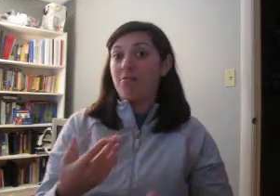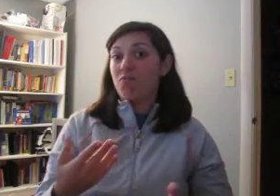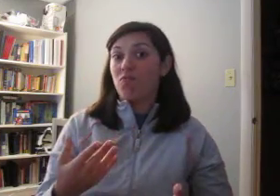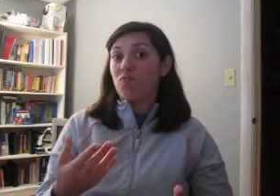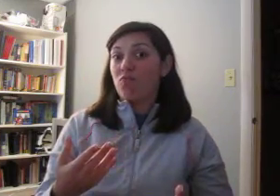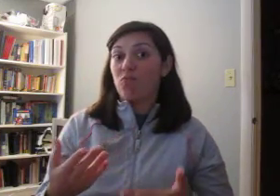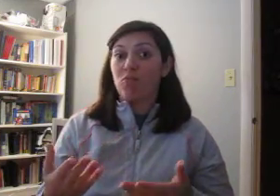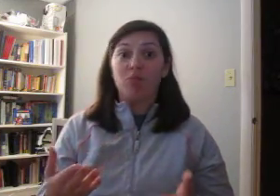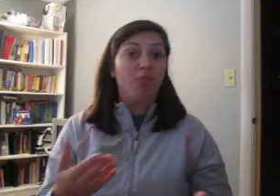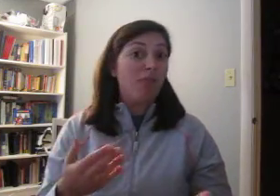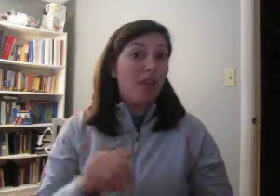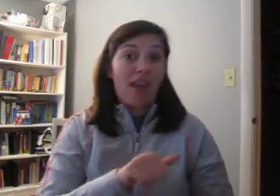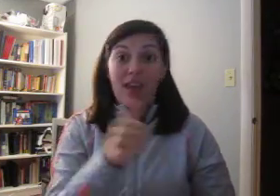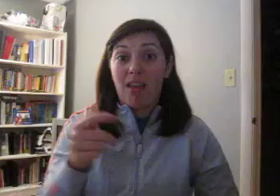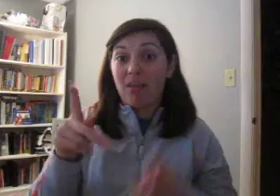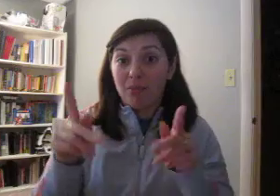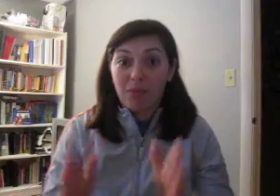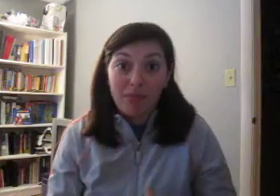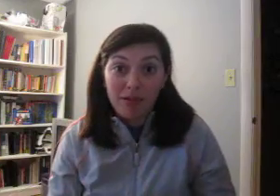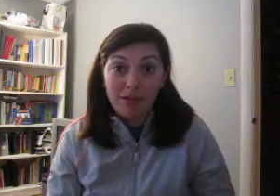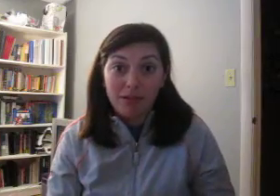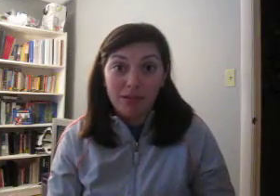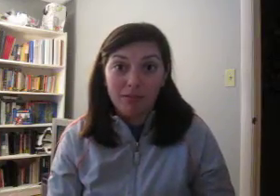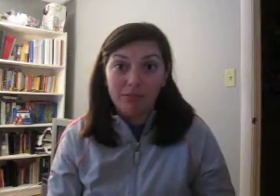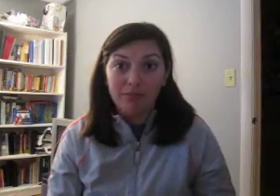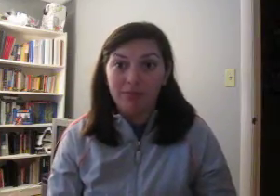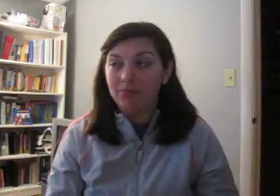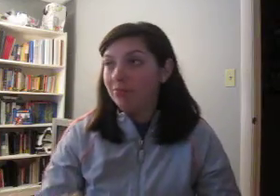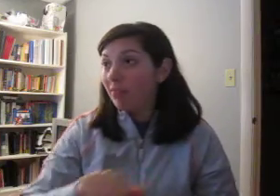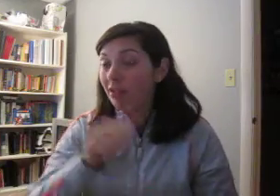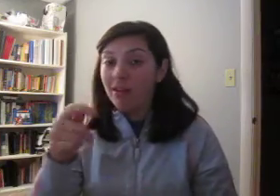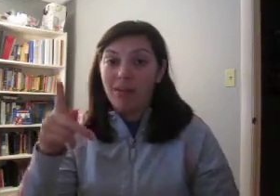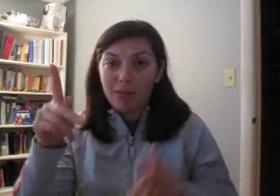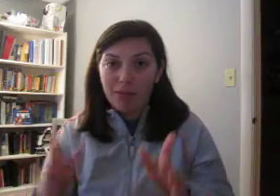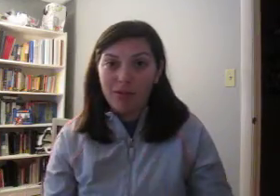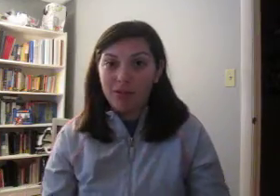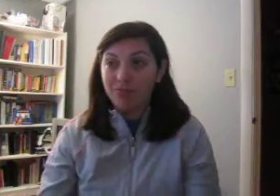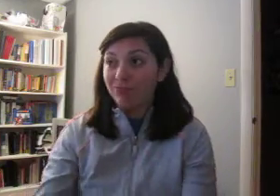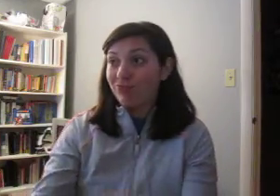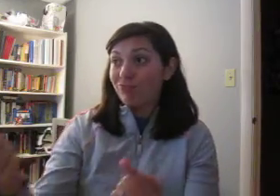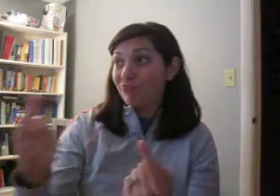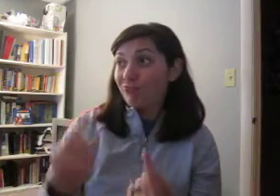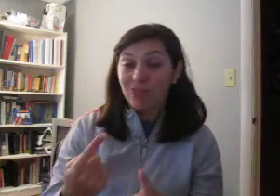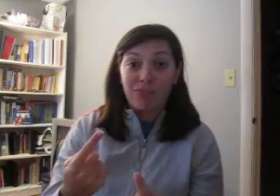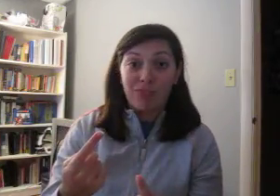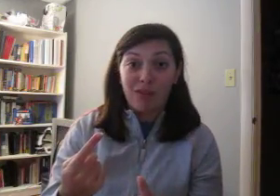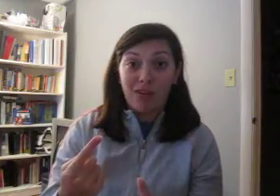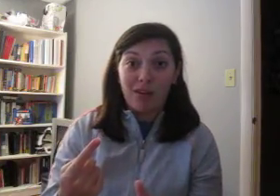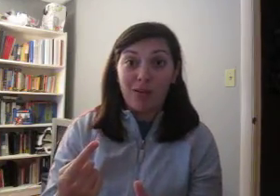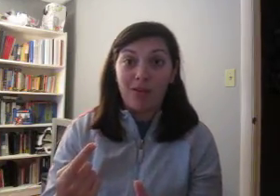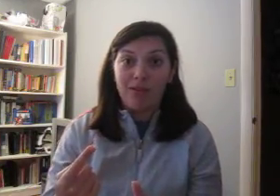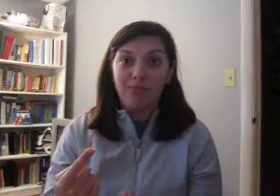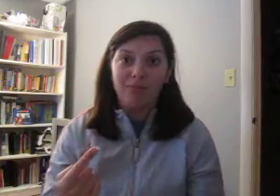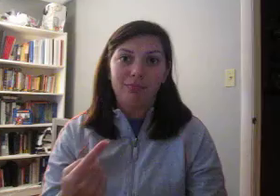girl could walk in and just say that she's Sarah and vote for me. And I have a really big problem with